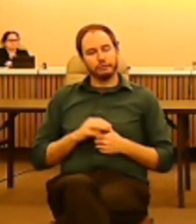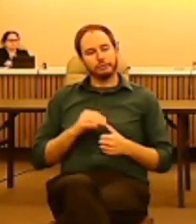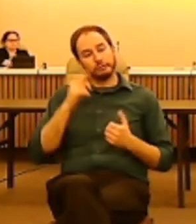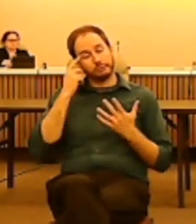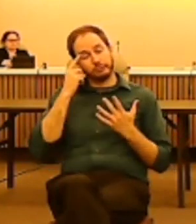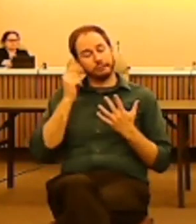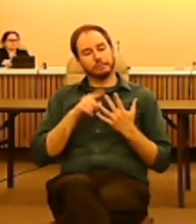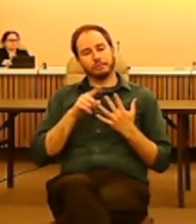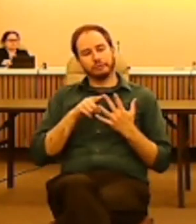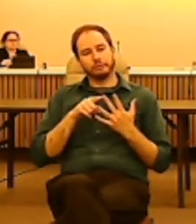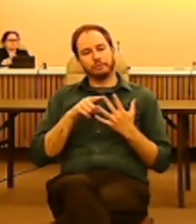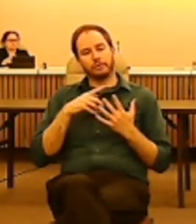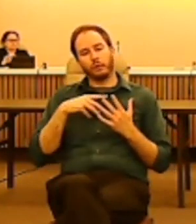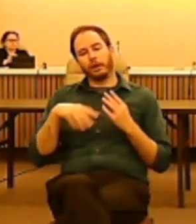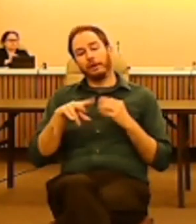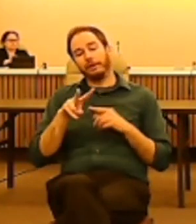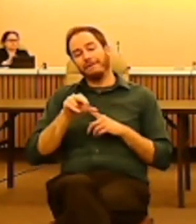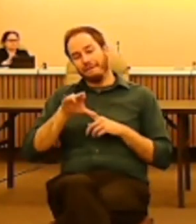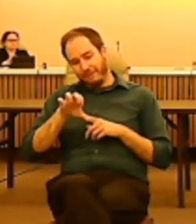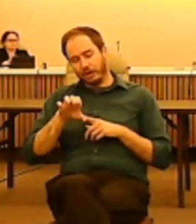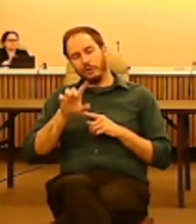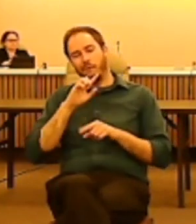I want the variances in there more for the